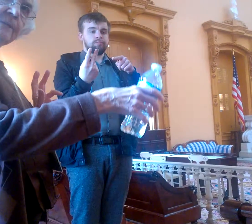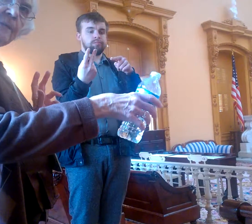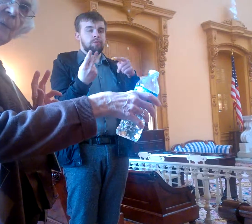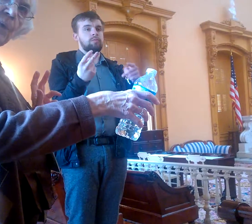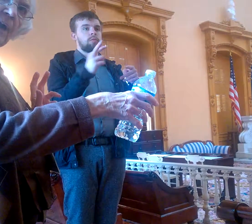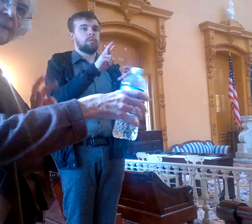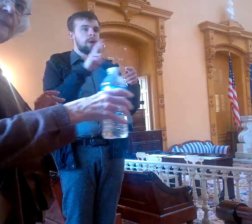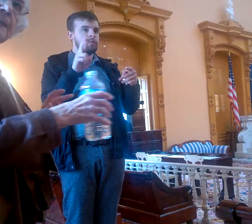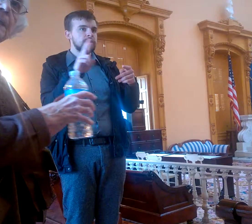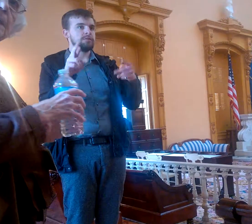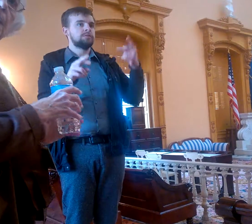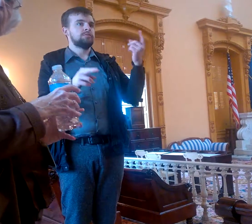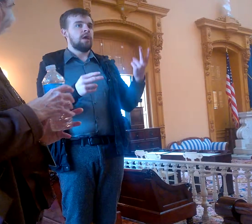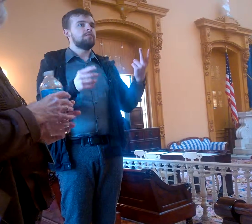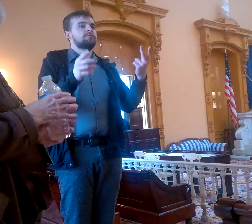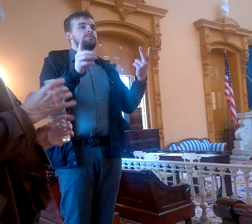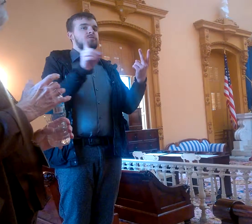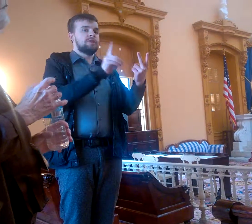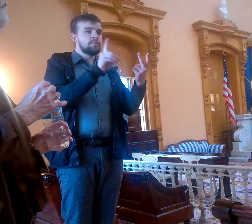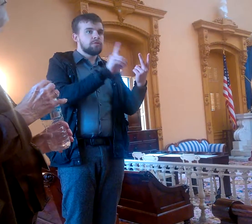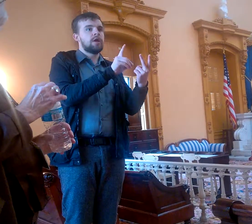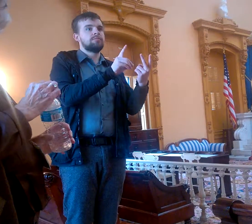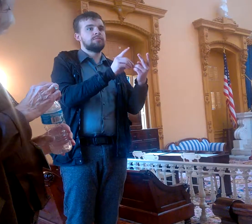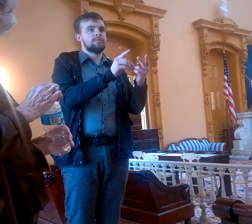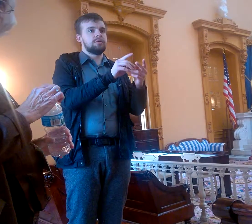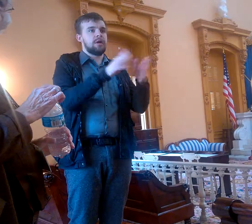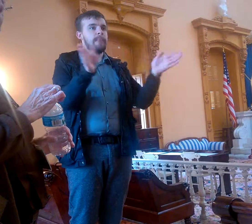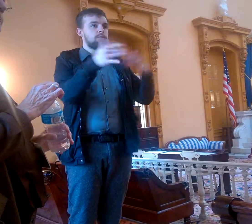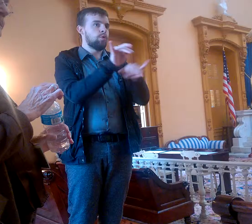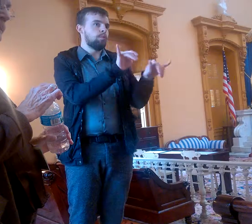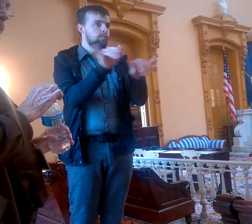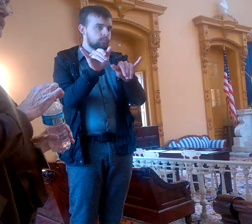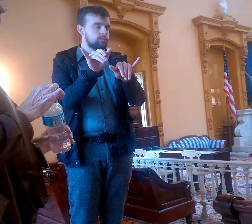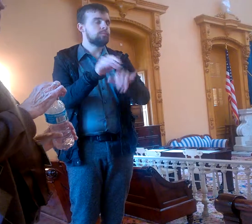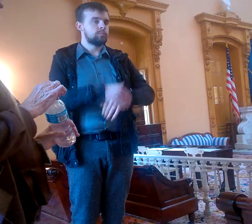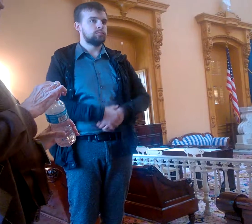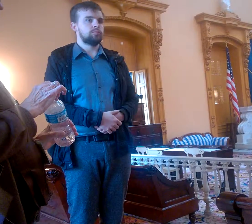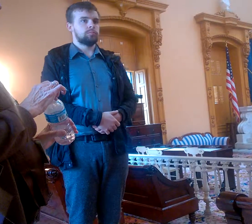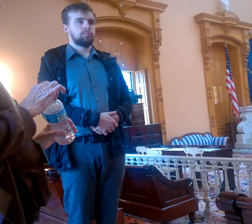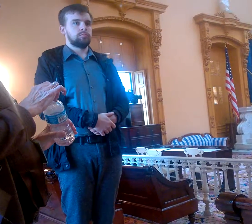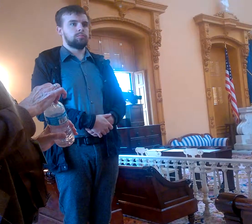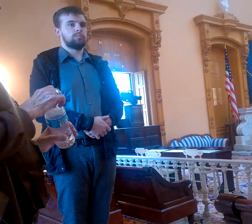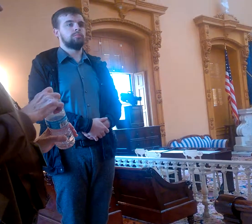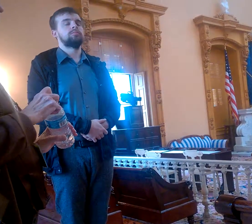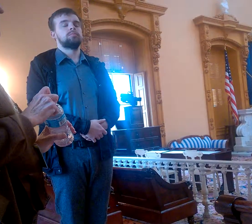other side, the Democrats sit, In the same room. in the same Okay. room.